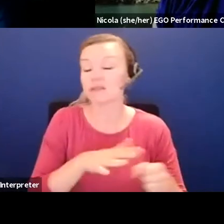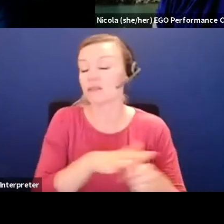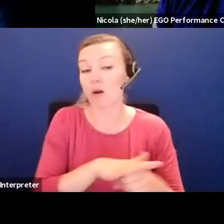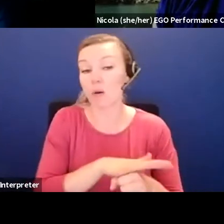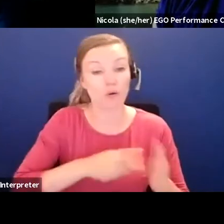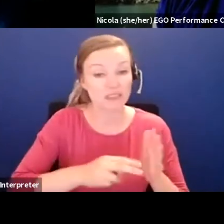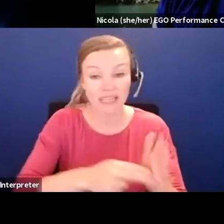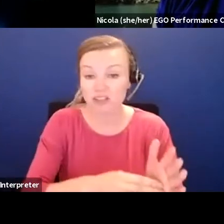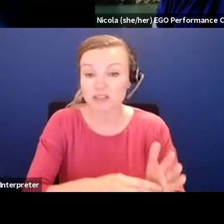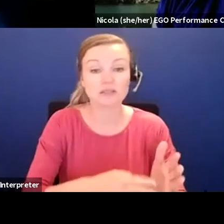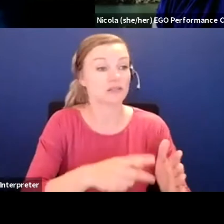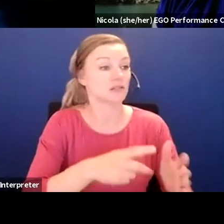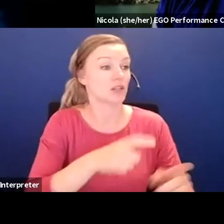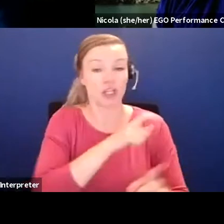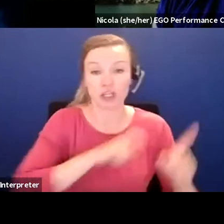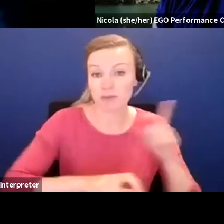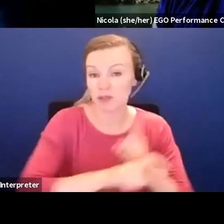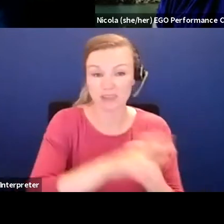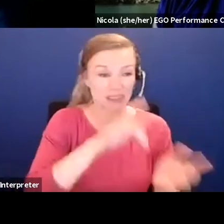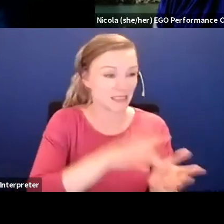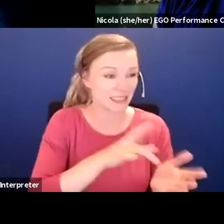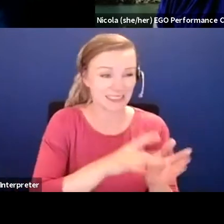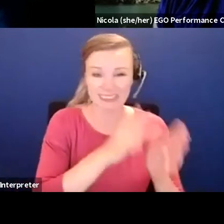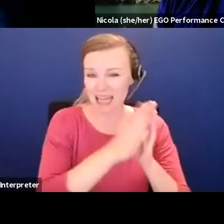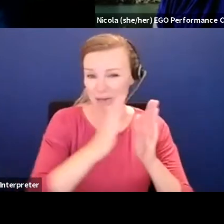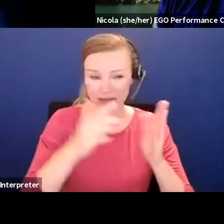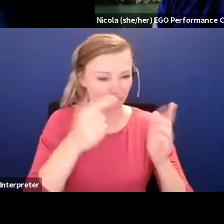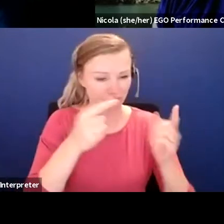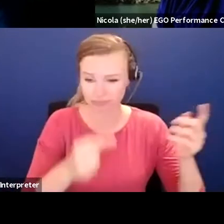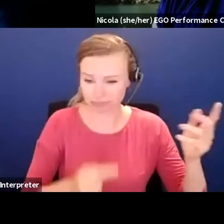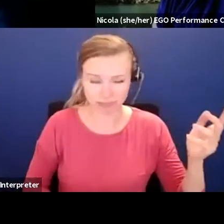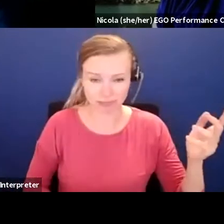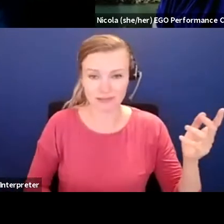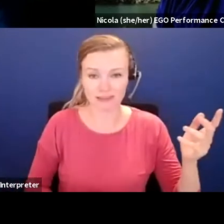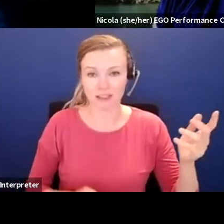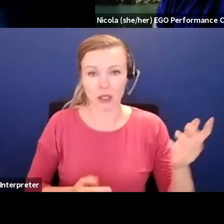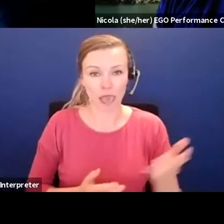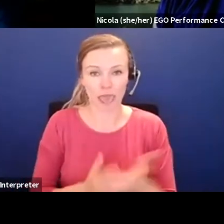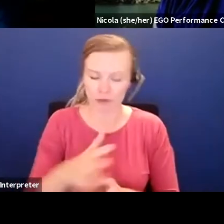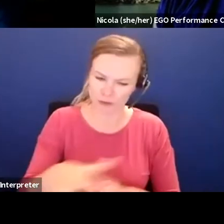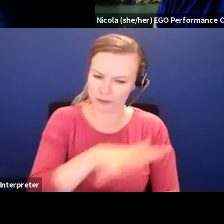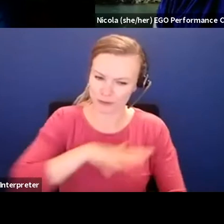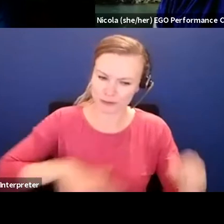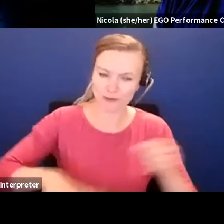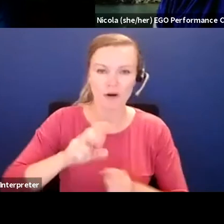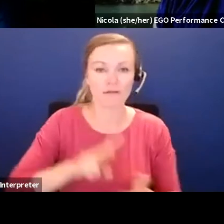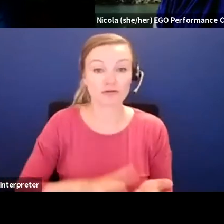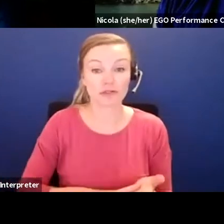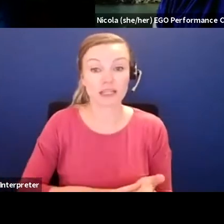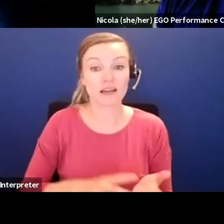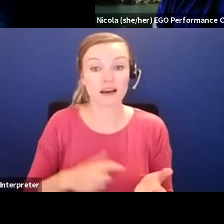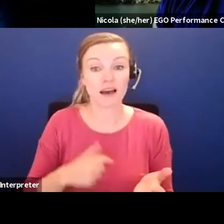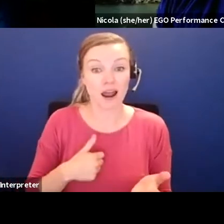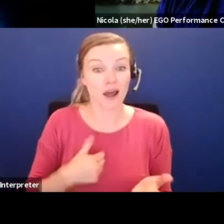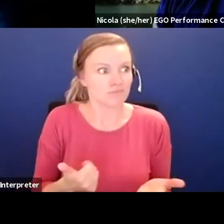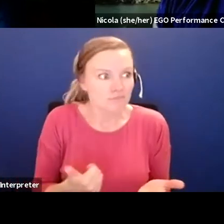communities, in community centres, libraries, all across the different neighbourhoods in Coventry. But I'm really pleased today that we're able to